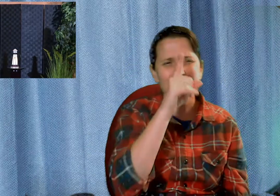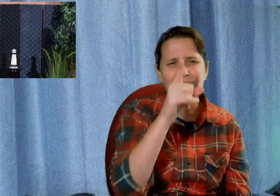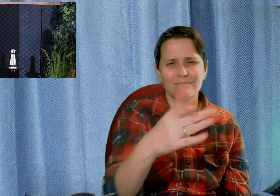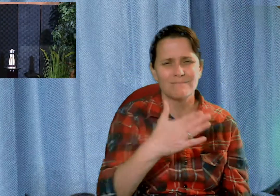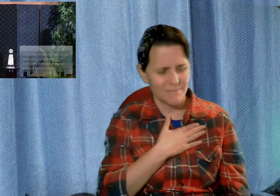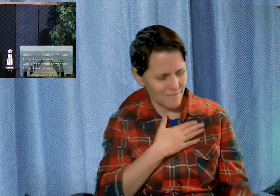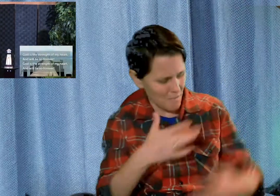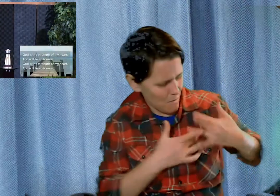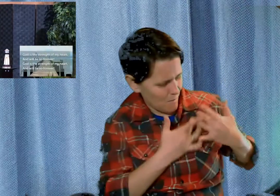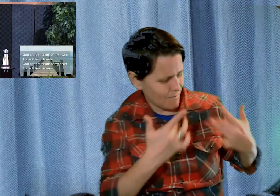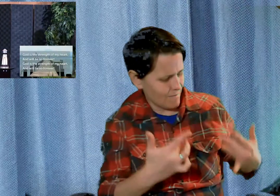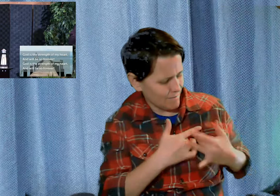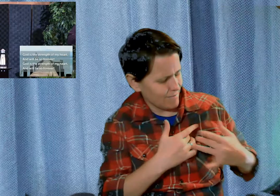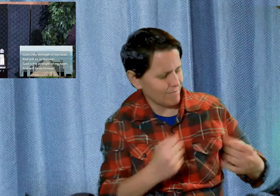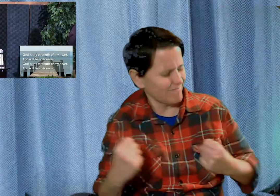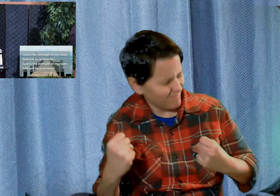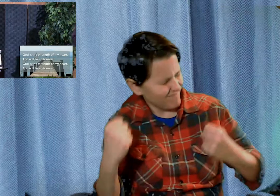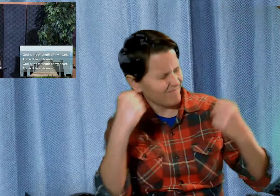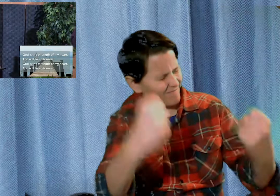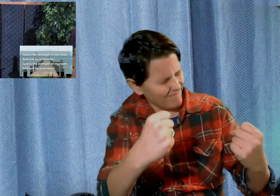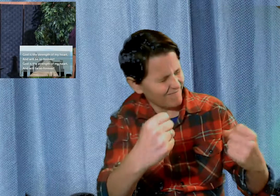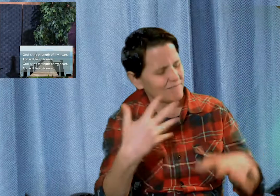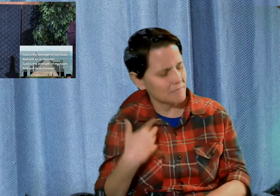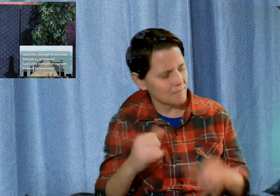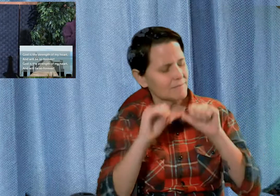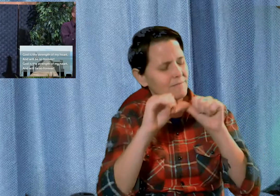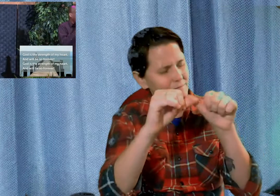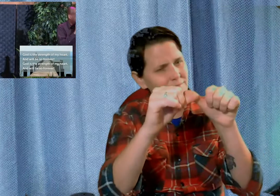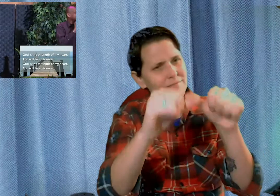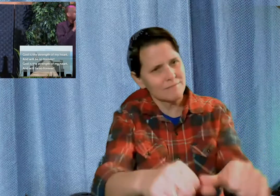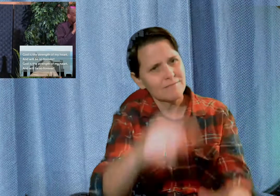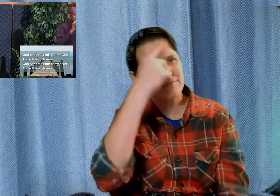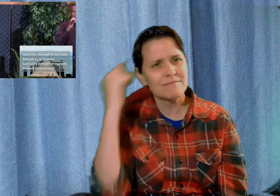the strength of my heart, and will be so